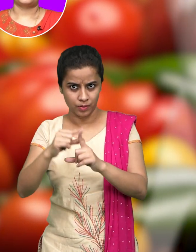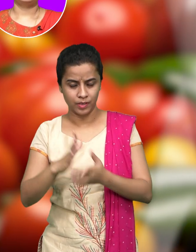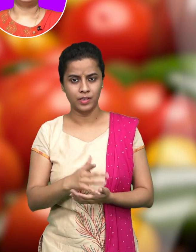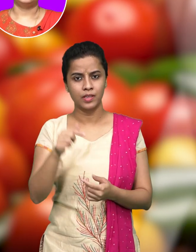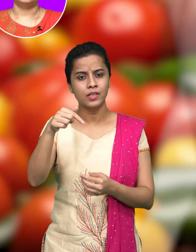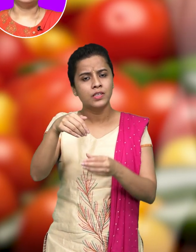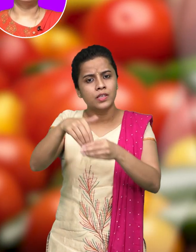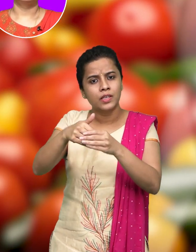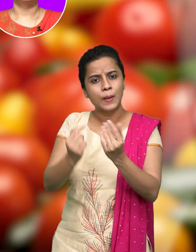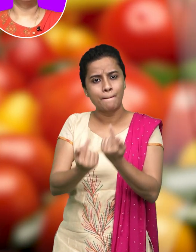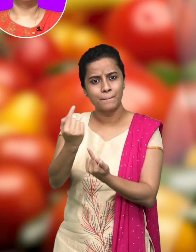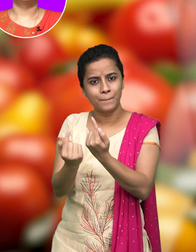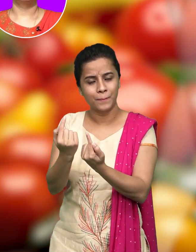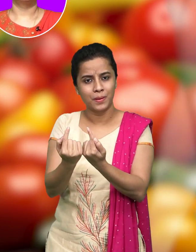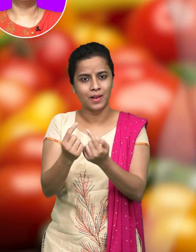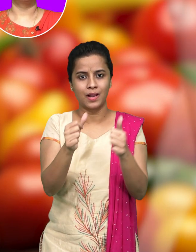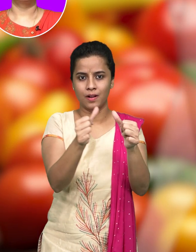in plant A